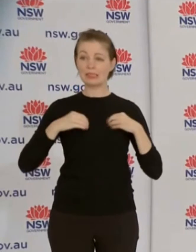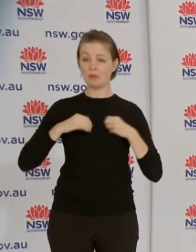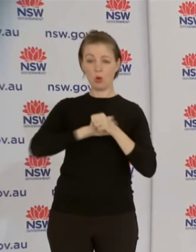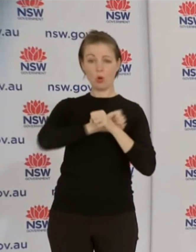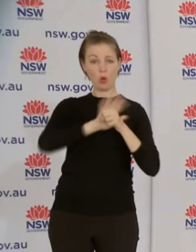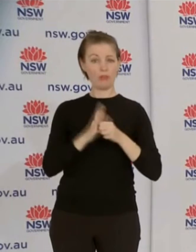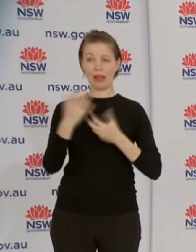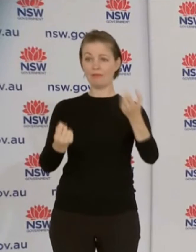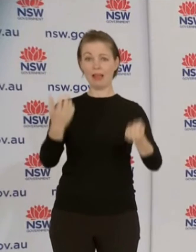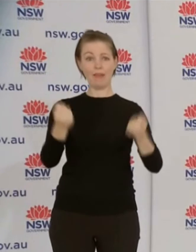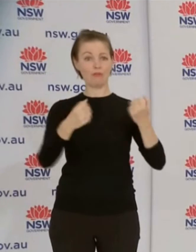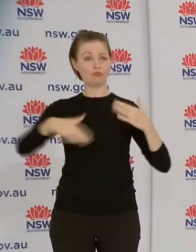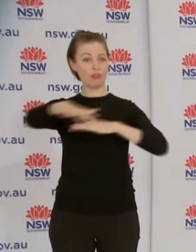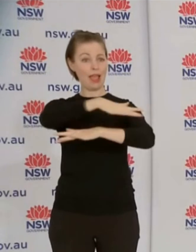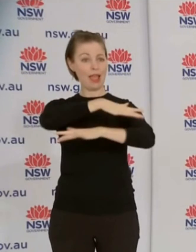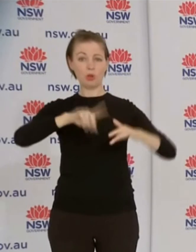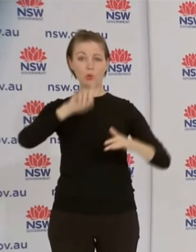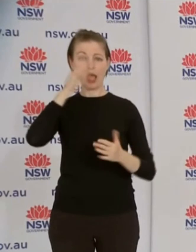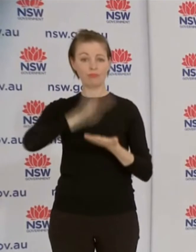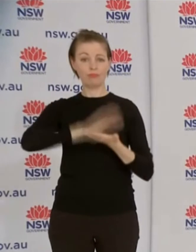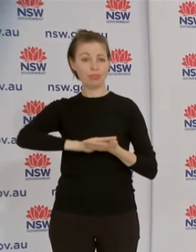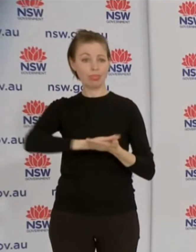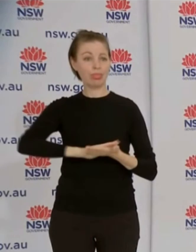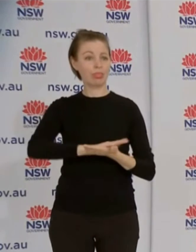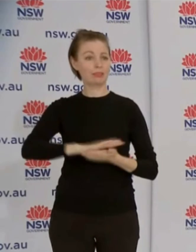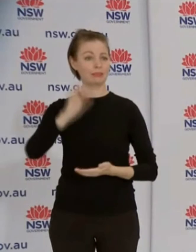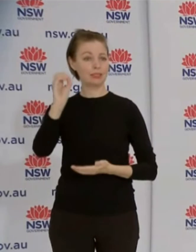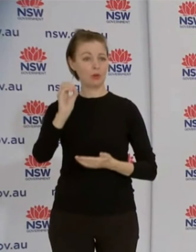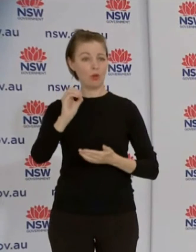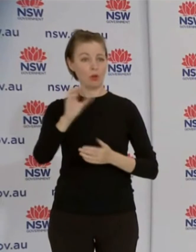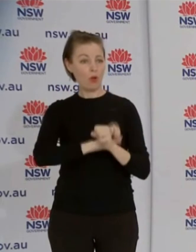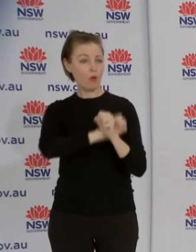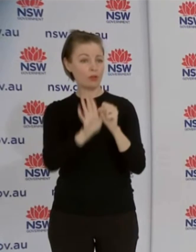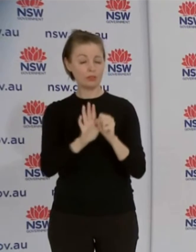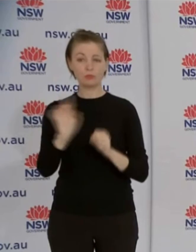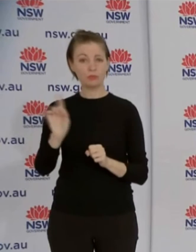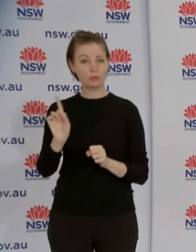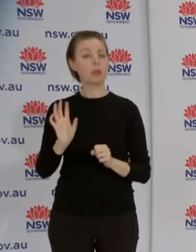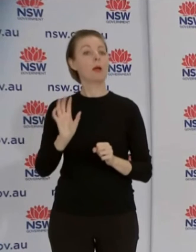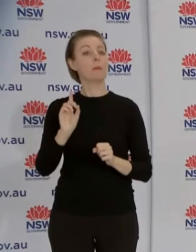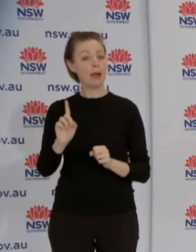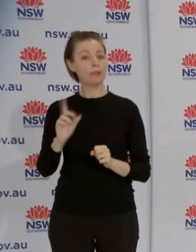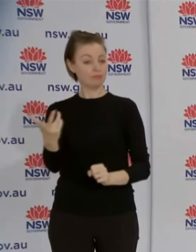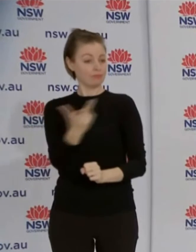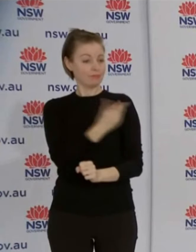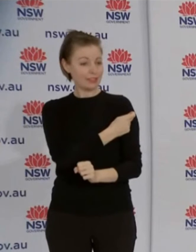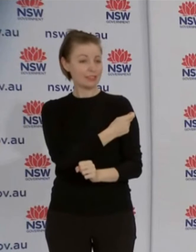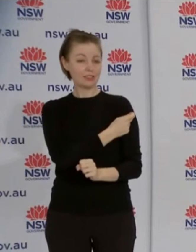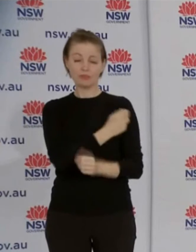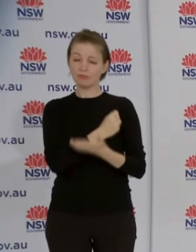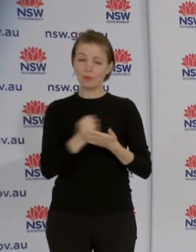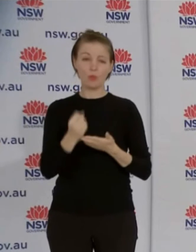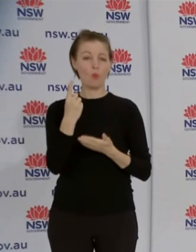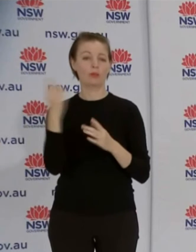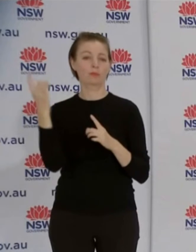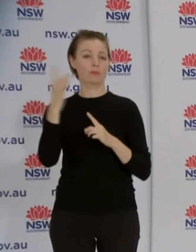reducing the mortality rate and increasing vaccination is key, but we also have to put things into perspective. The sad